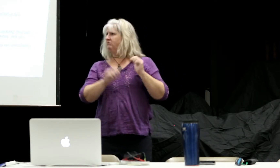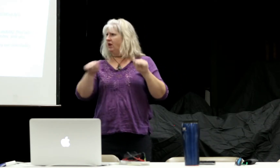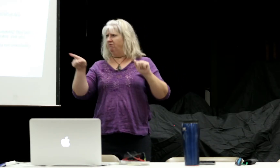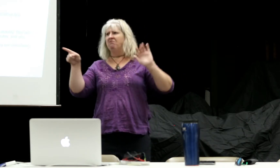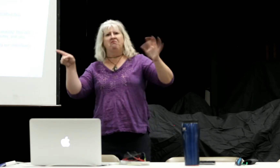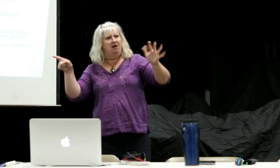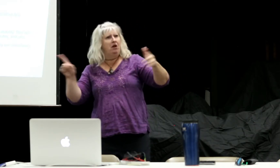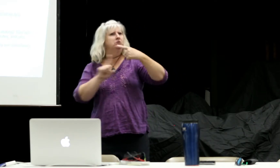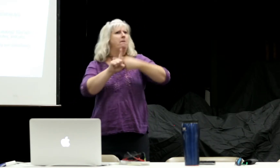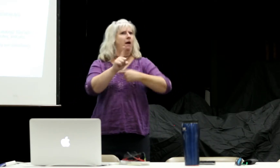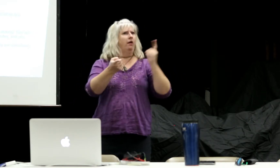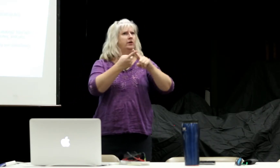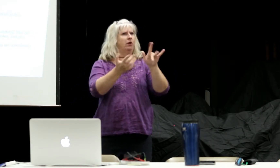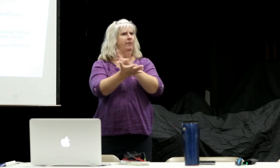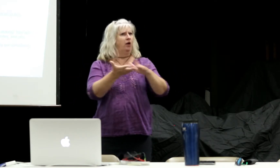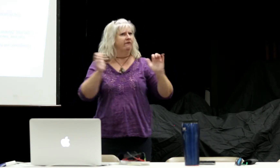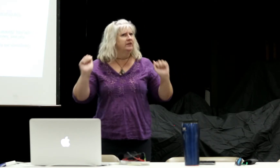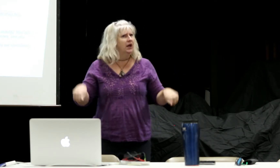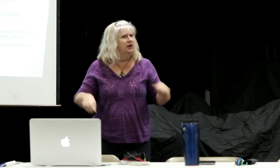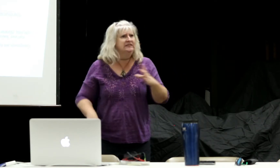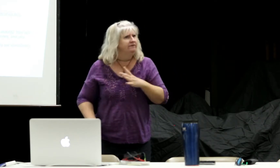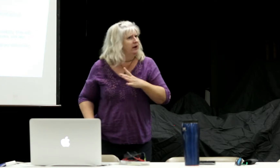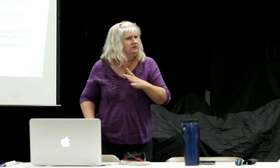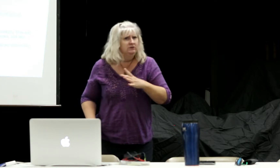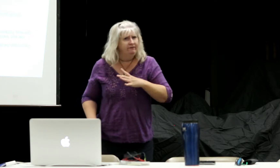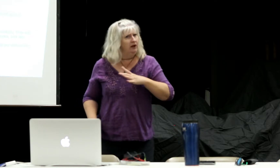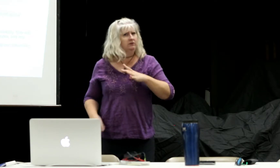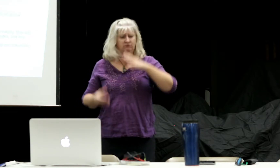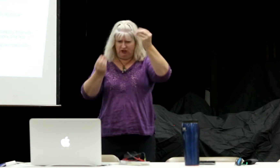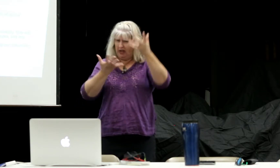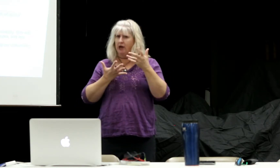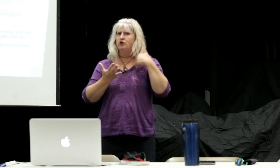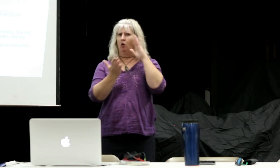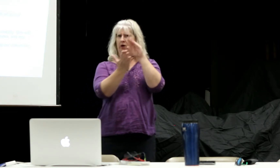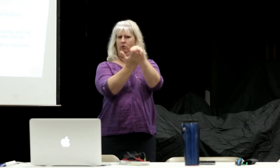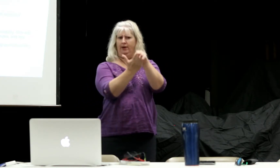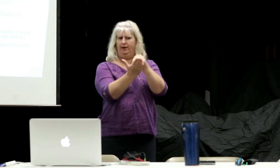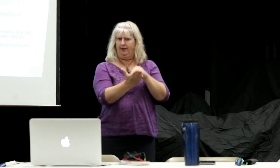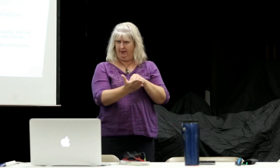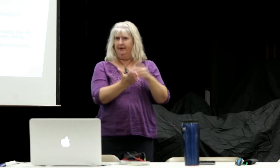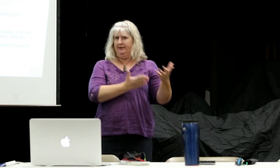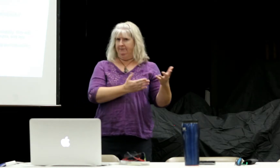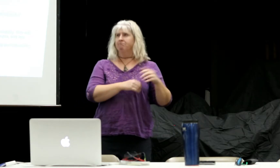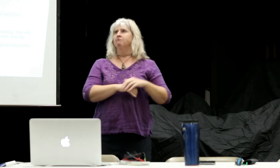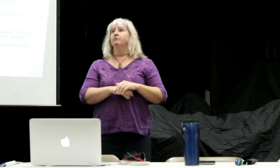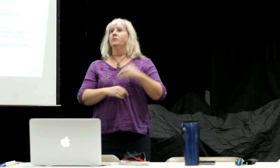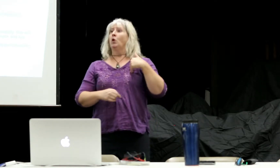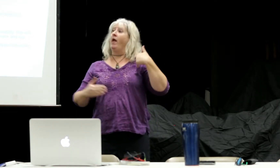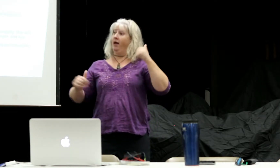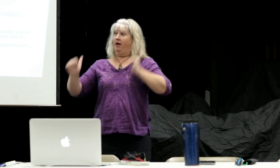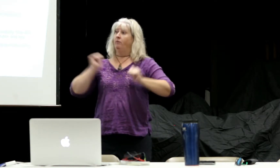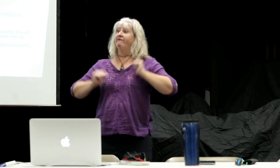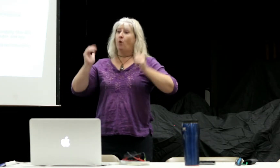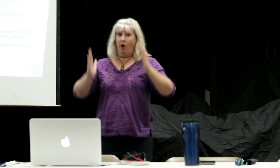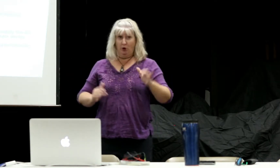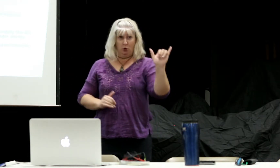save, $5 a month, and then purchase your ticket in a couple months. And we will, if you want to give us $5, we can keep track of